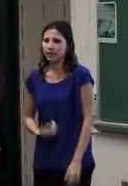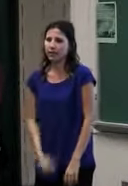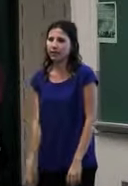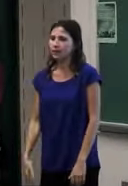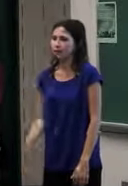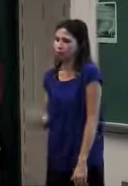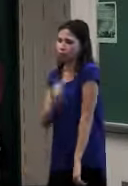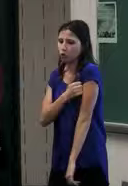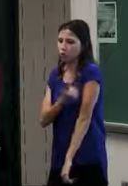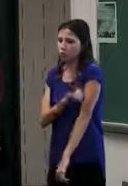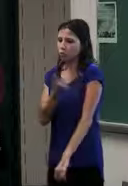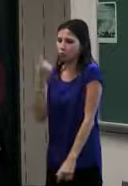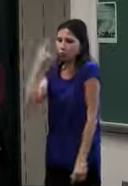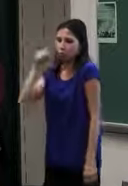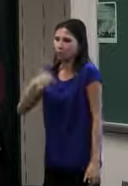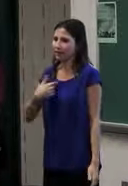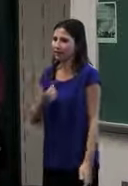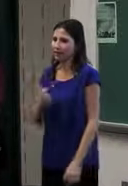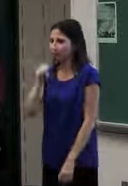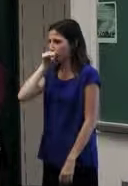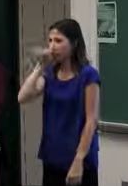to me. I loved it.